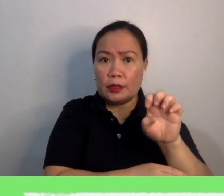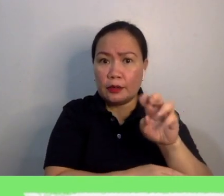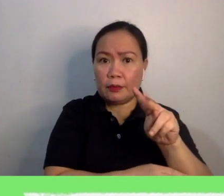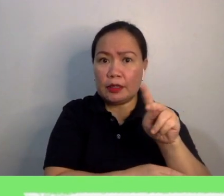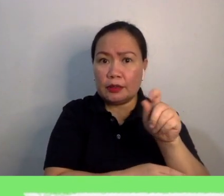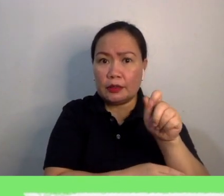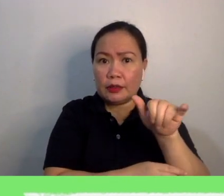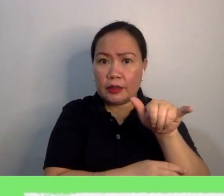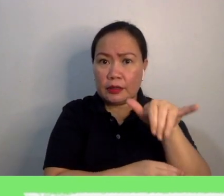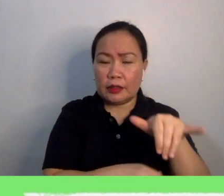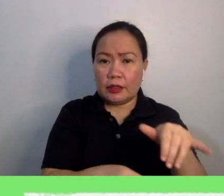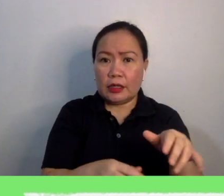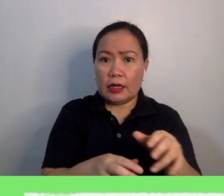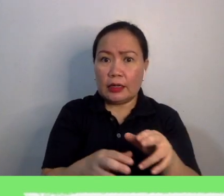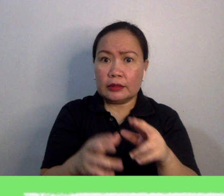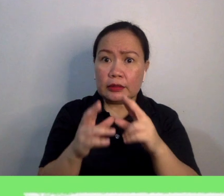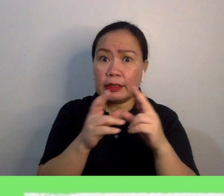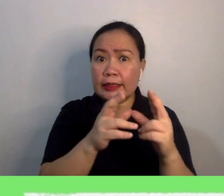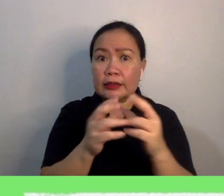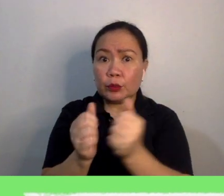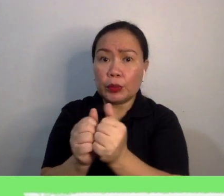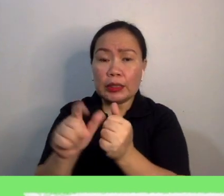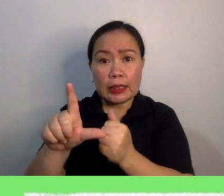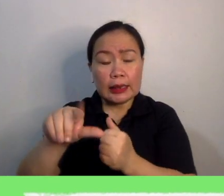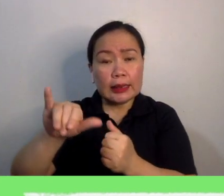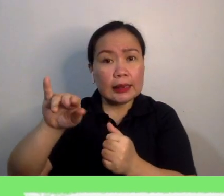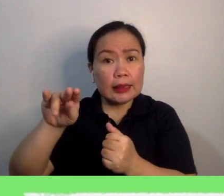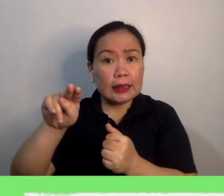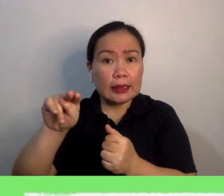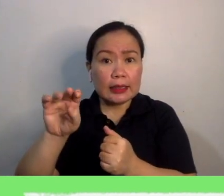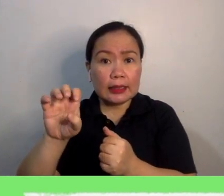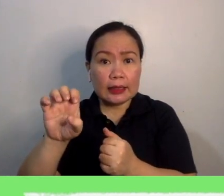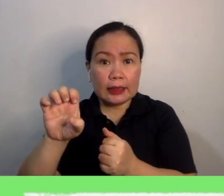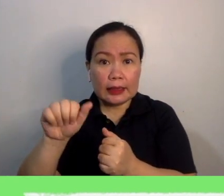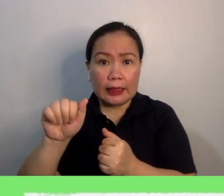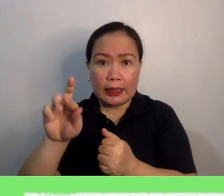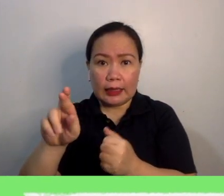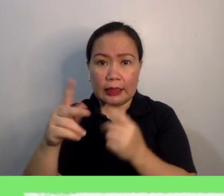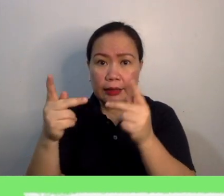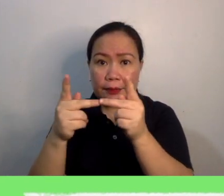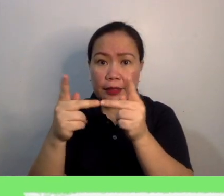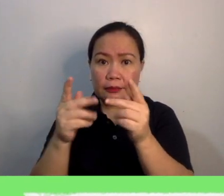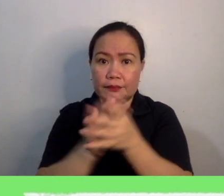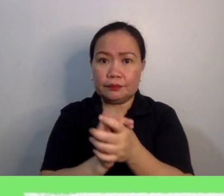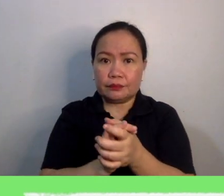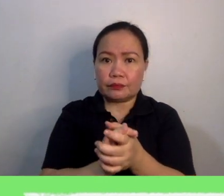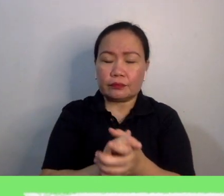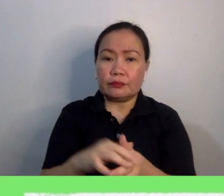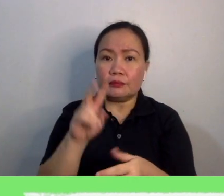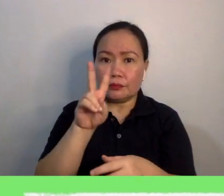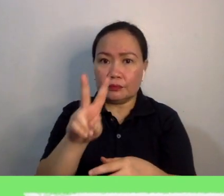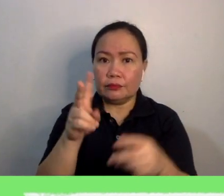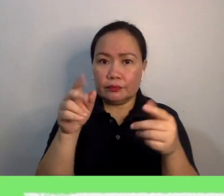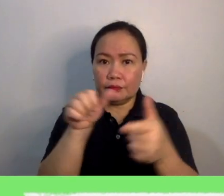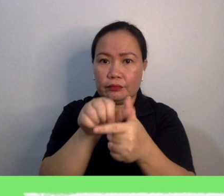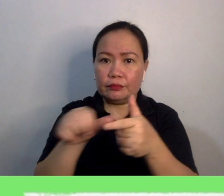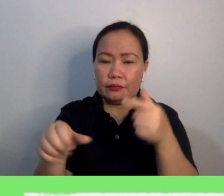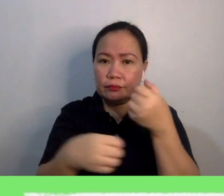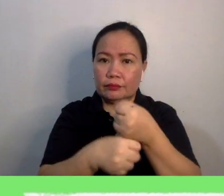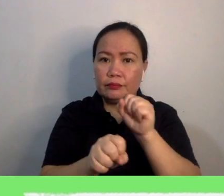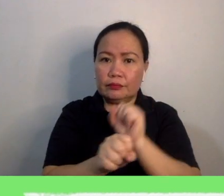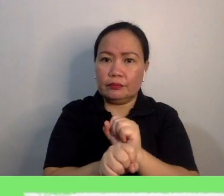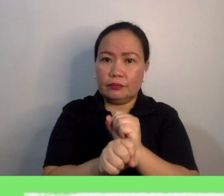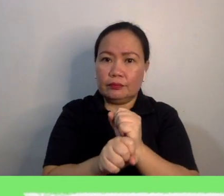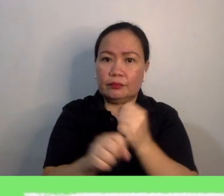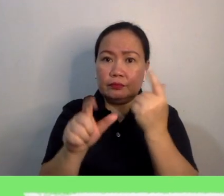supplementary angles natin ay ginagamit rin natin dito sa linear pair. Why? So, two angles form a linear pair when